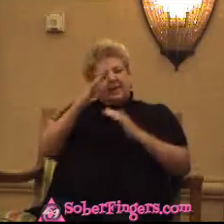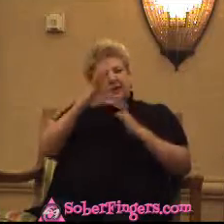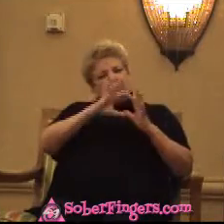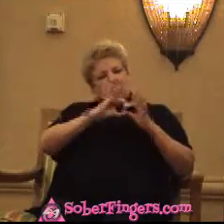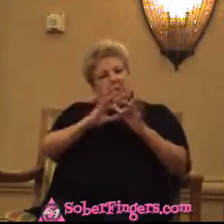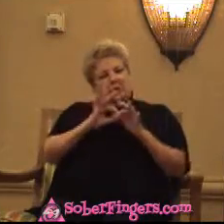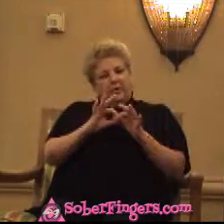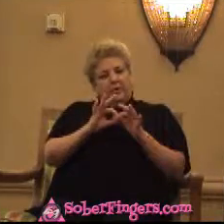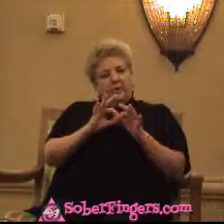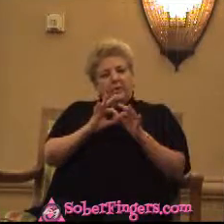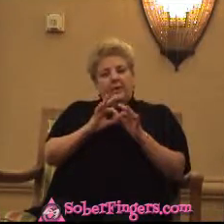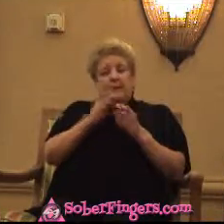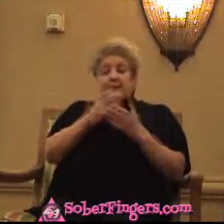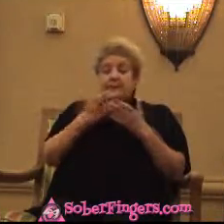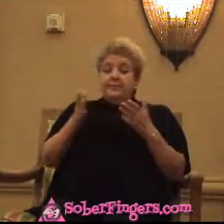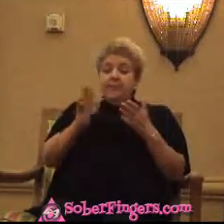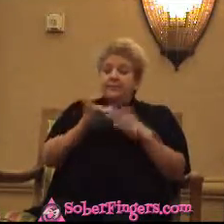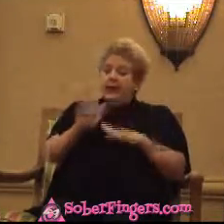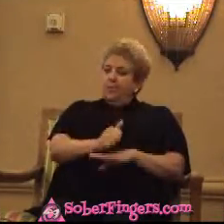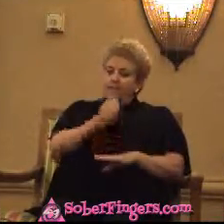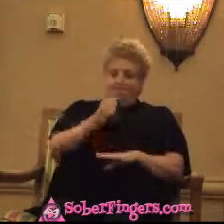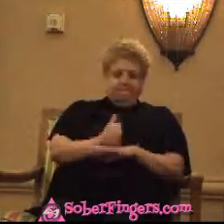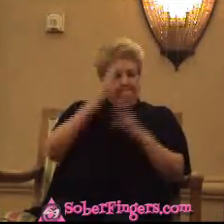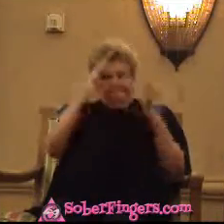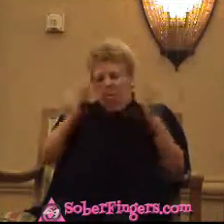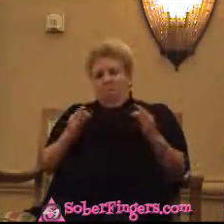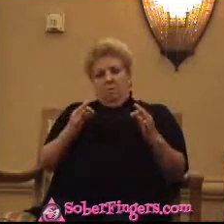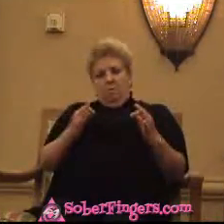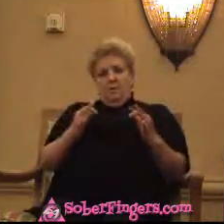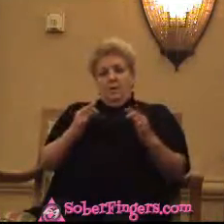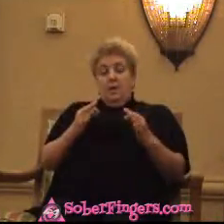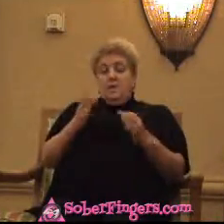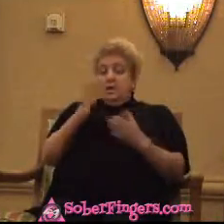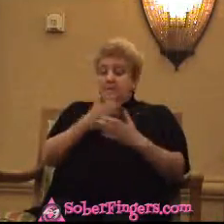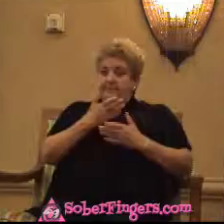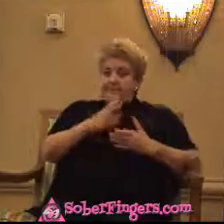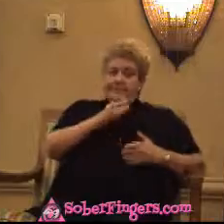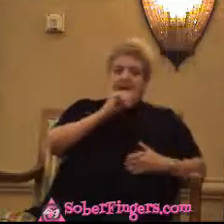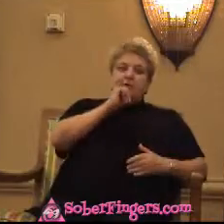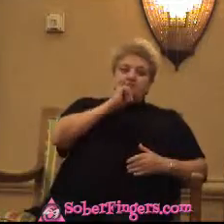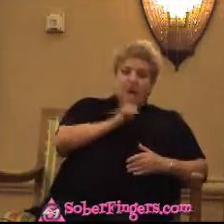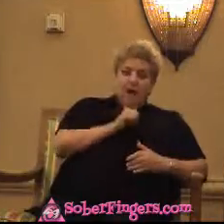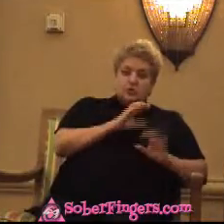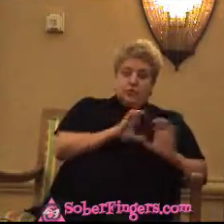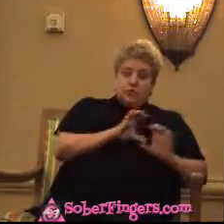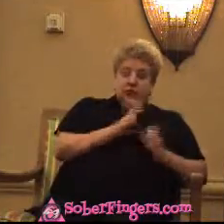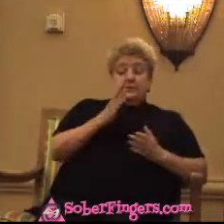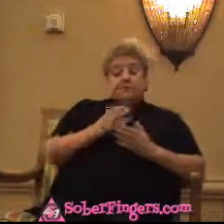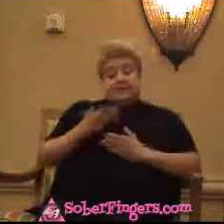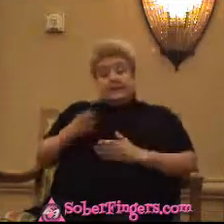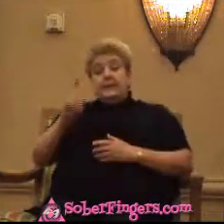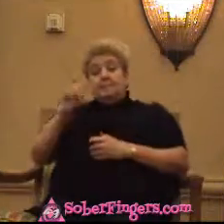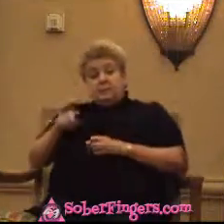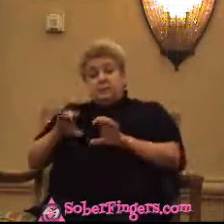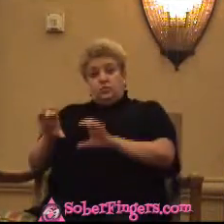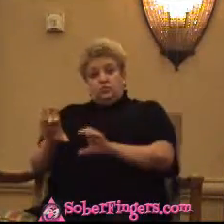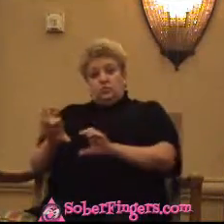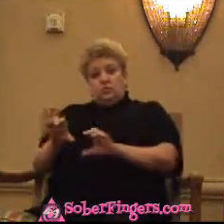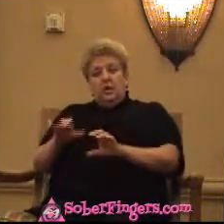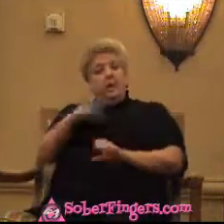in concrete as far as I'm concerned. Certain things I don't do and certain things I do, and that's just the way it is. And because of that, I have a